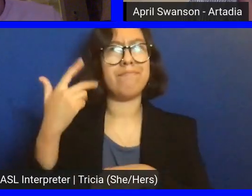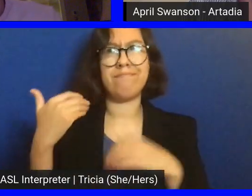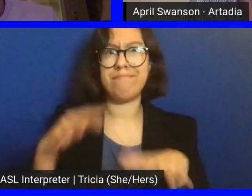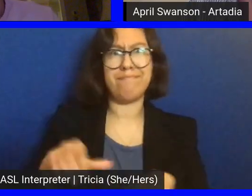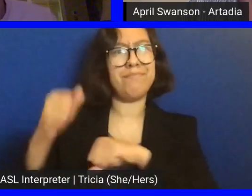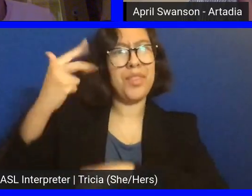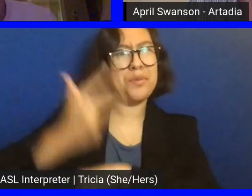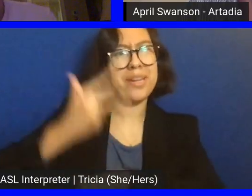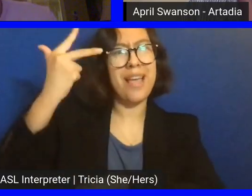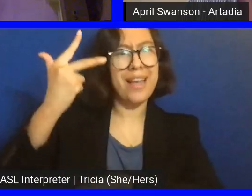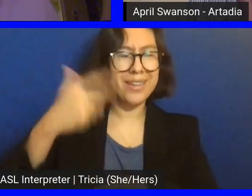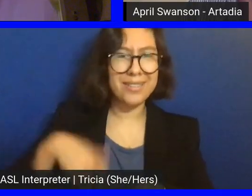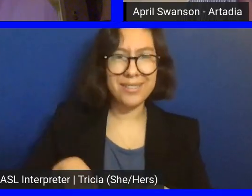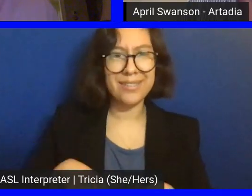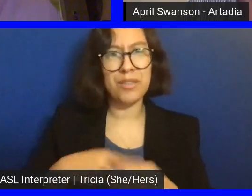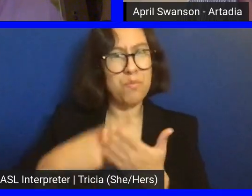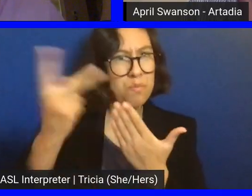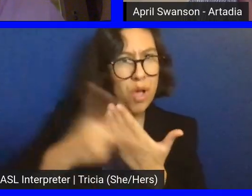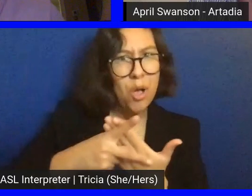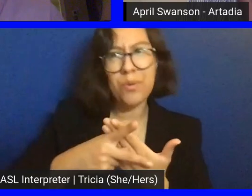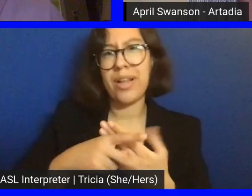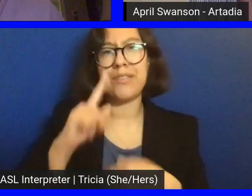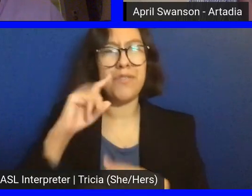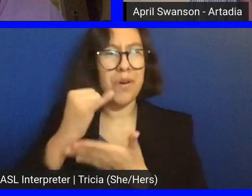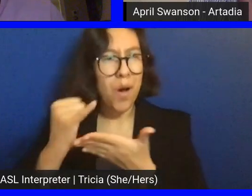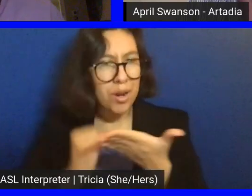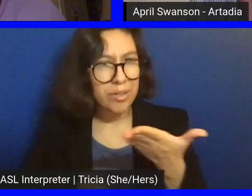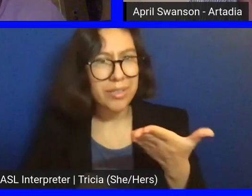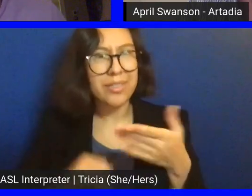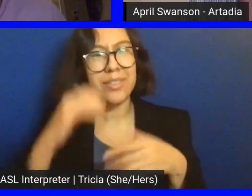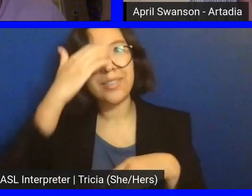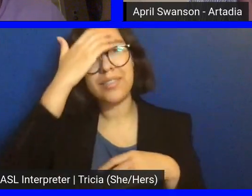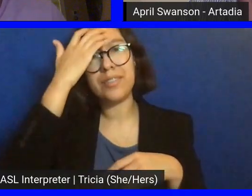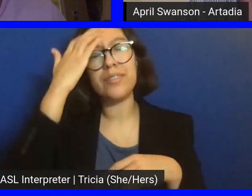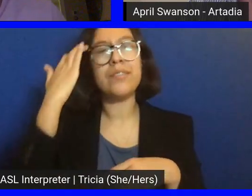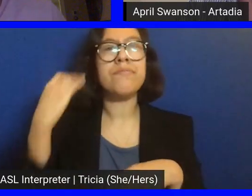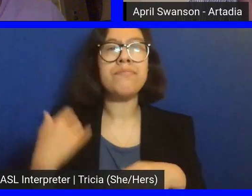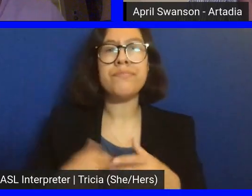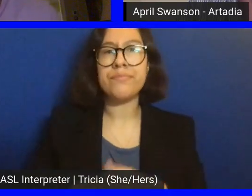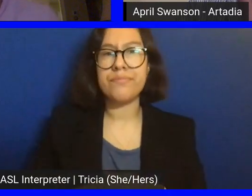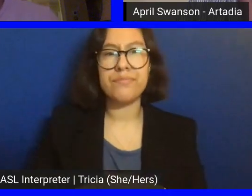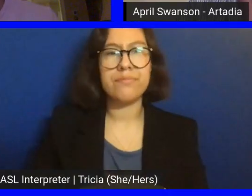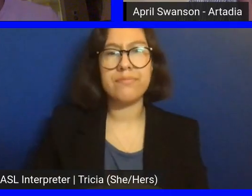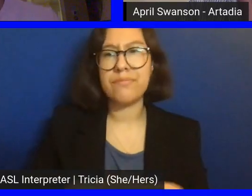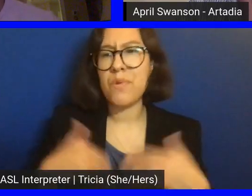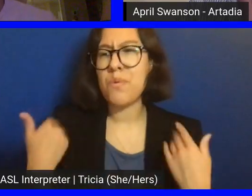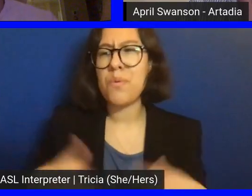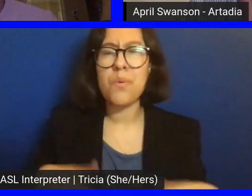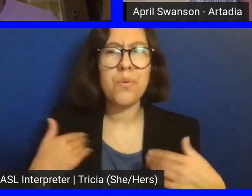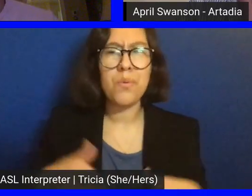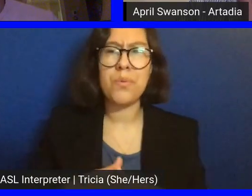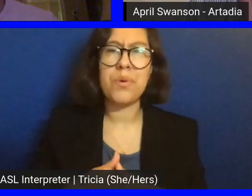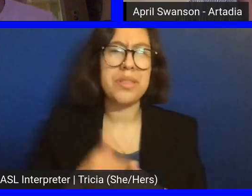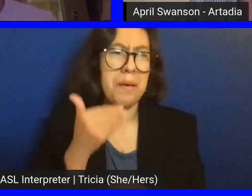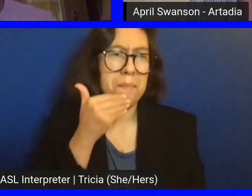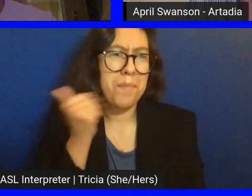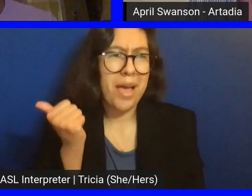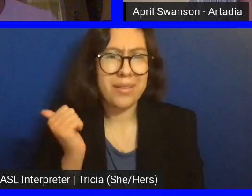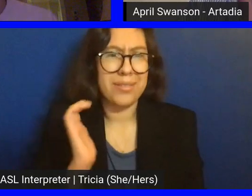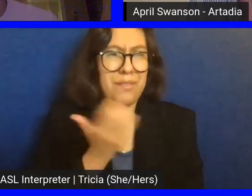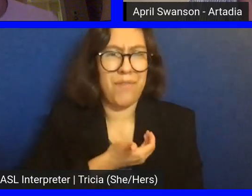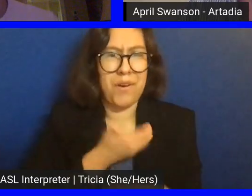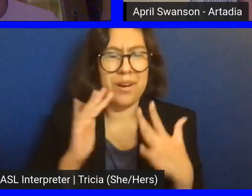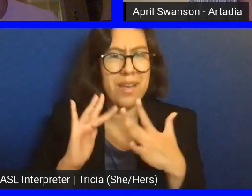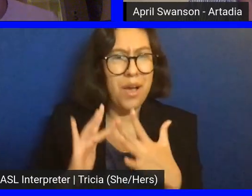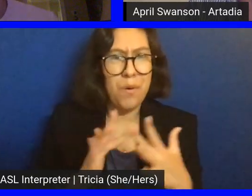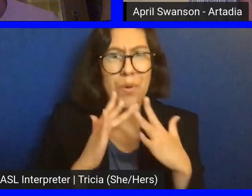artistic interventions that really were the best of our network. That's